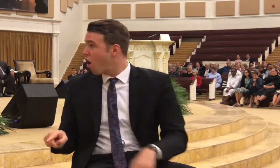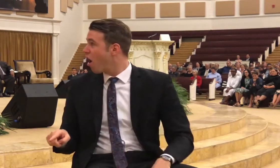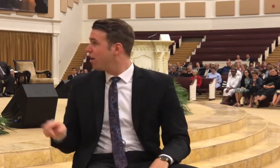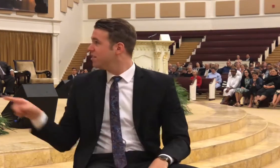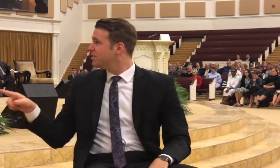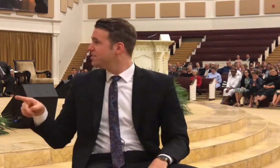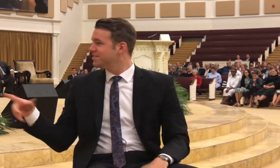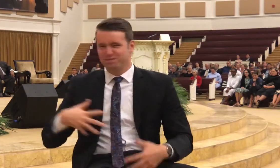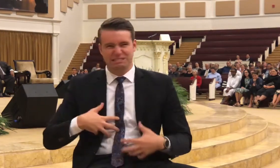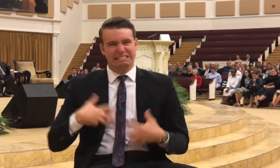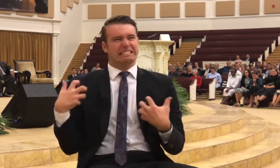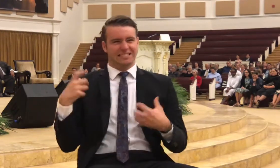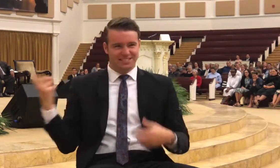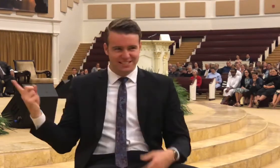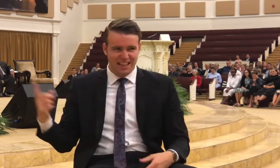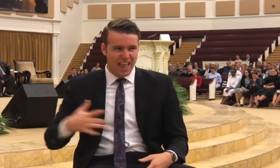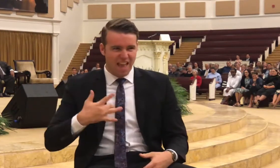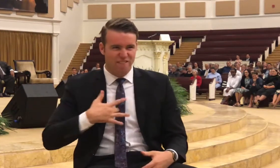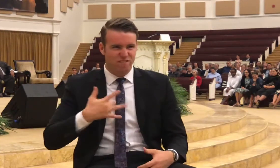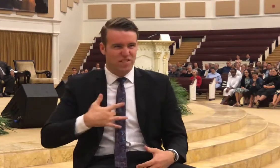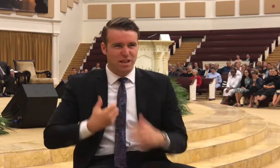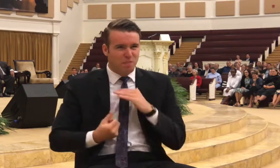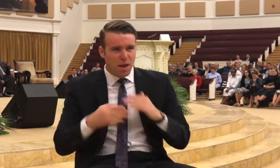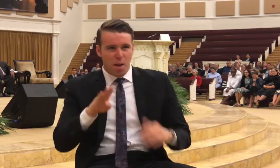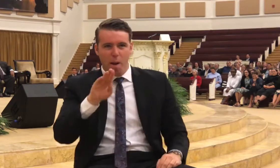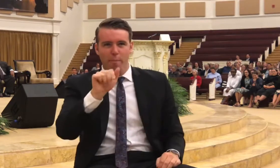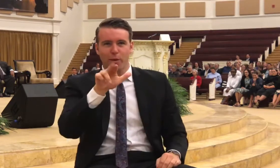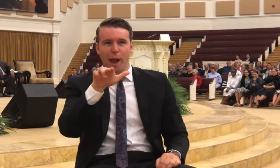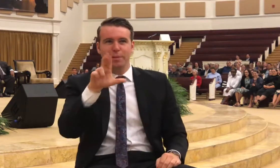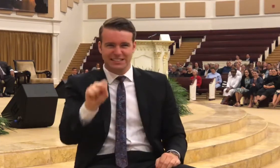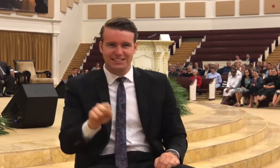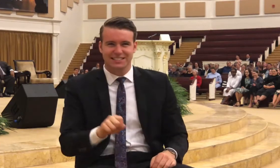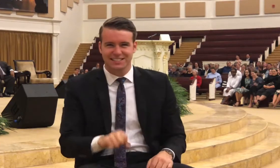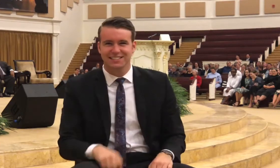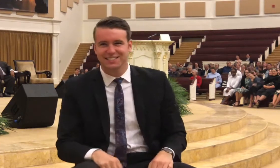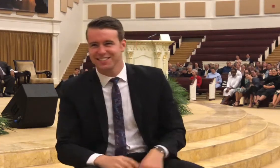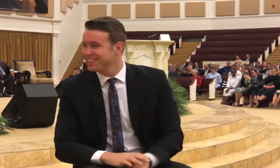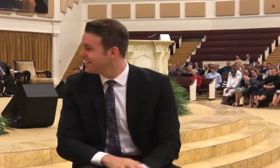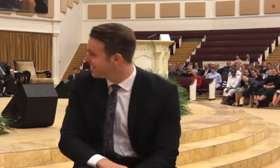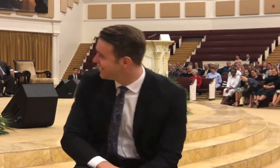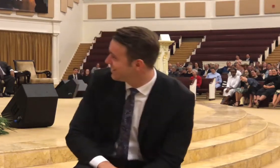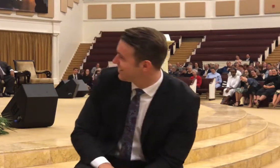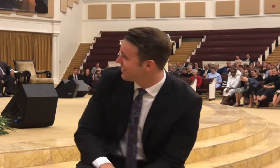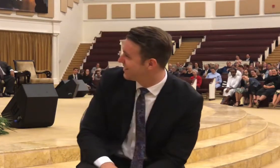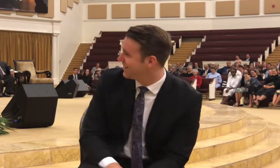Nostrils flaring. You're feeling that Barabbas spirit get on you.